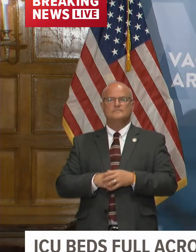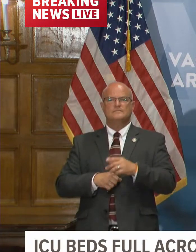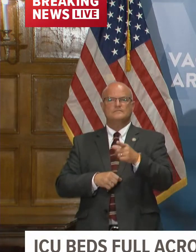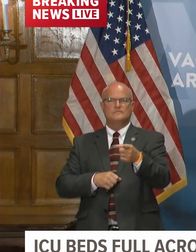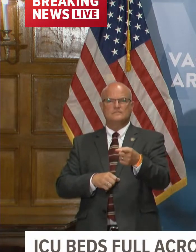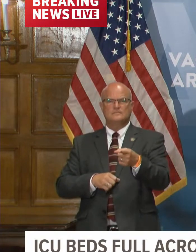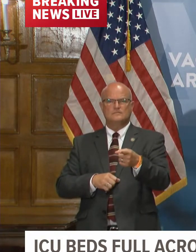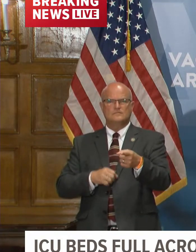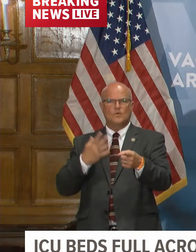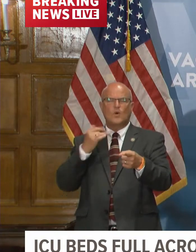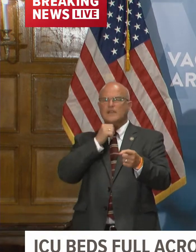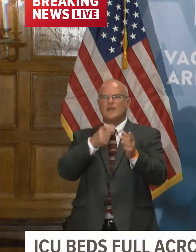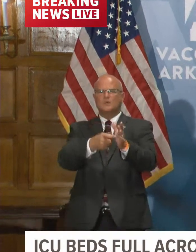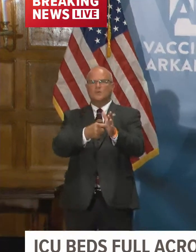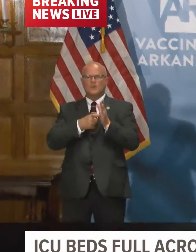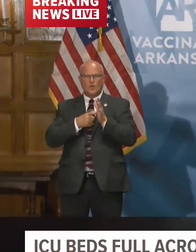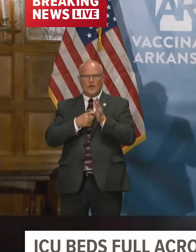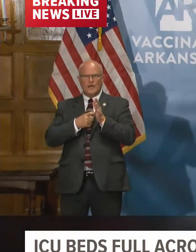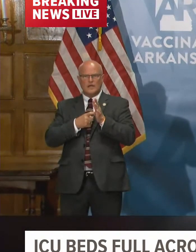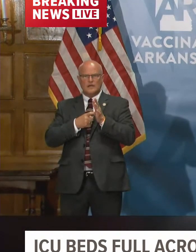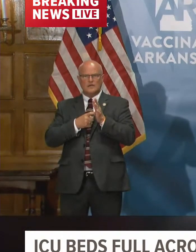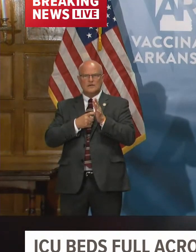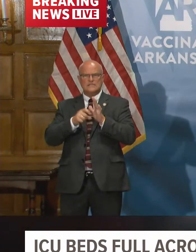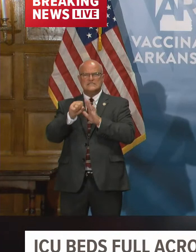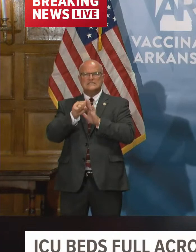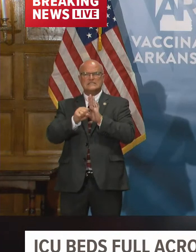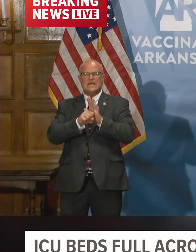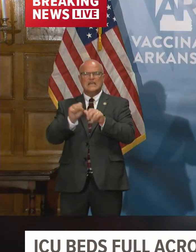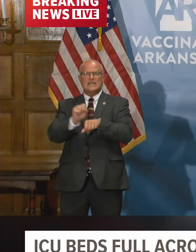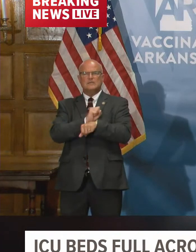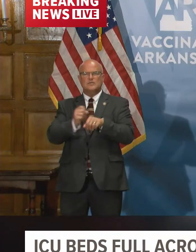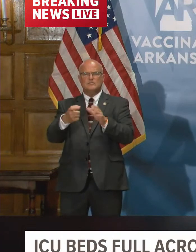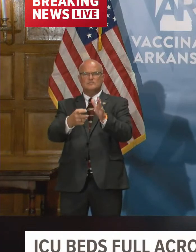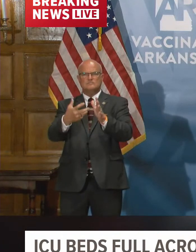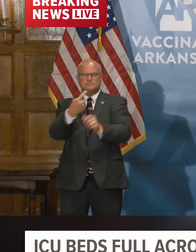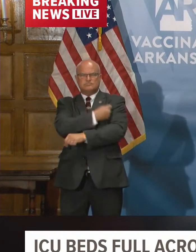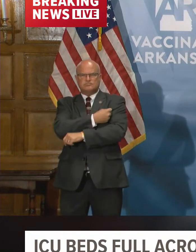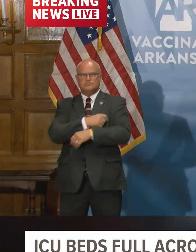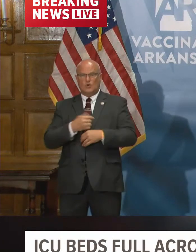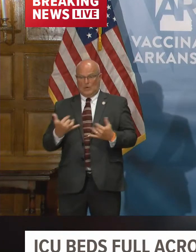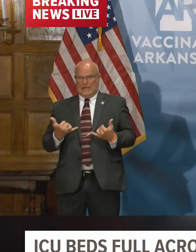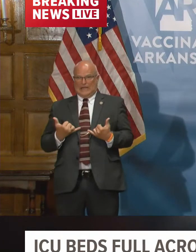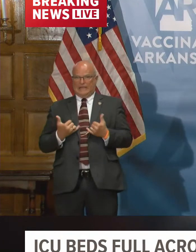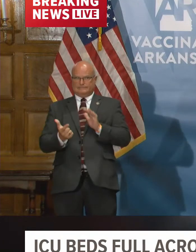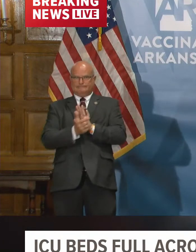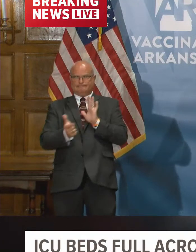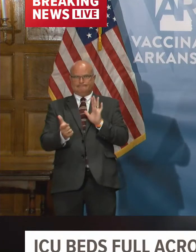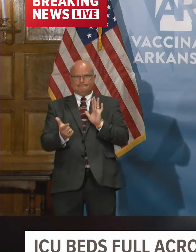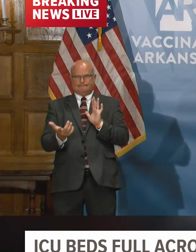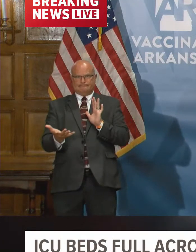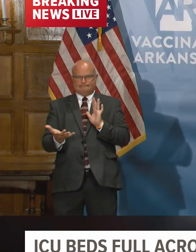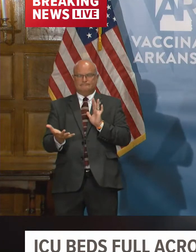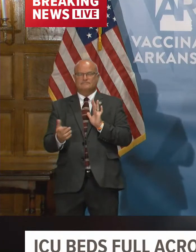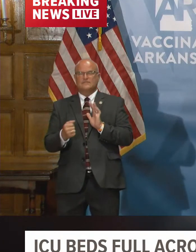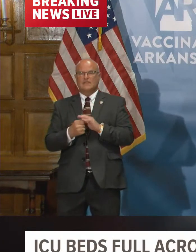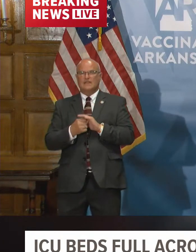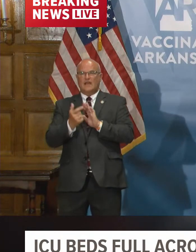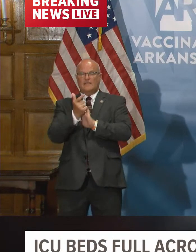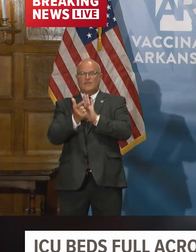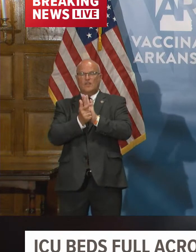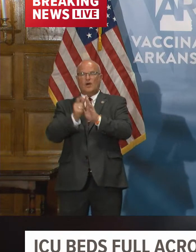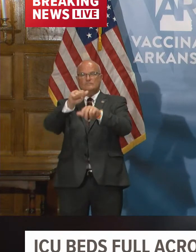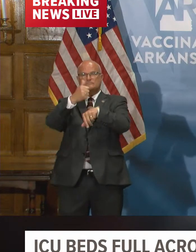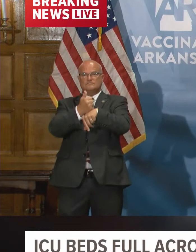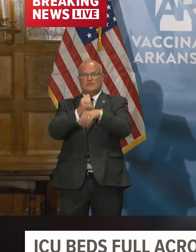Why not require state employees to get vaccinated? Well, because the law prohibits it. There's a law